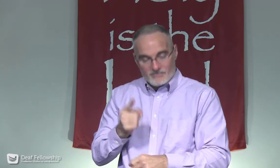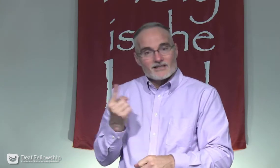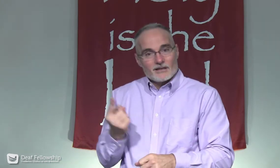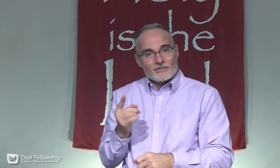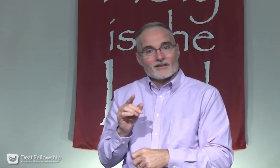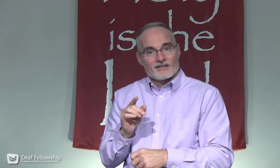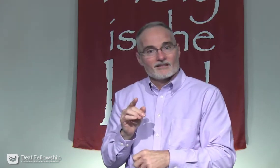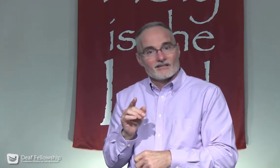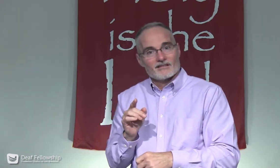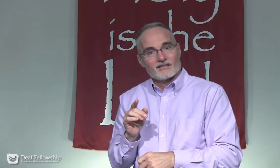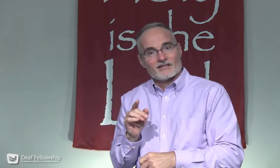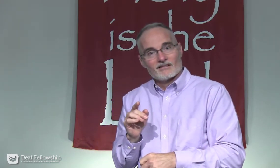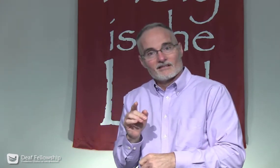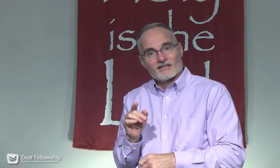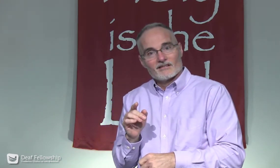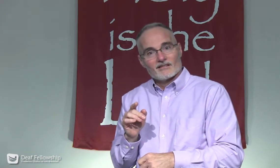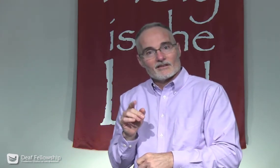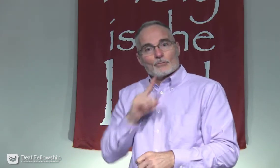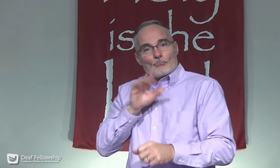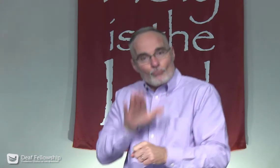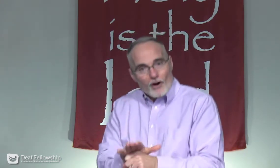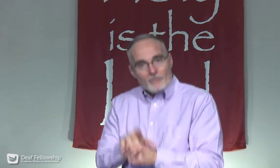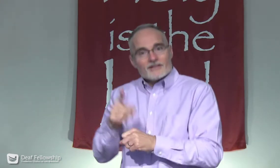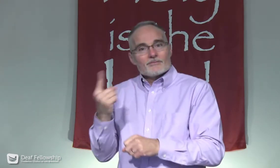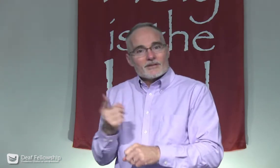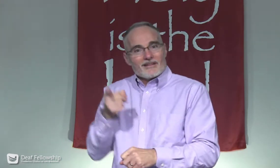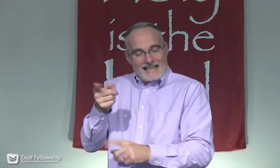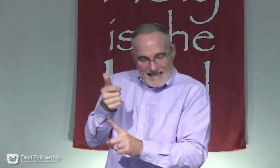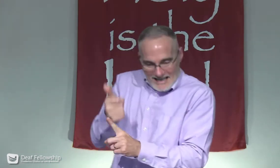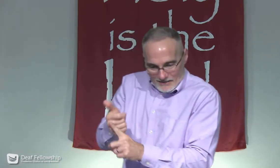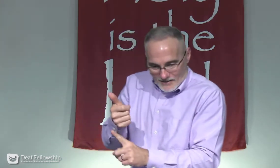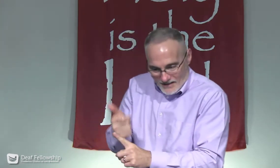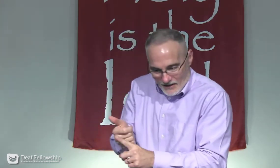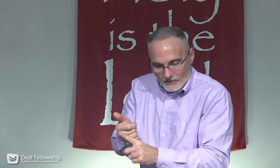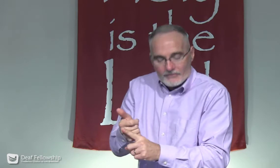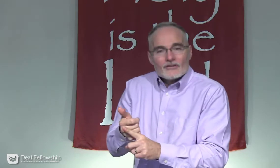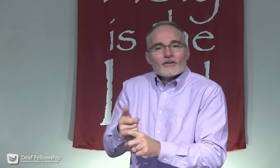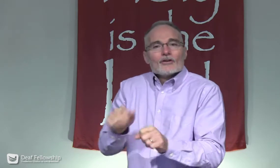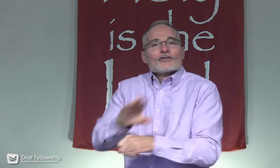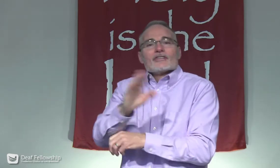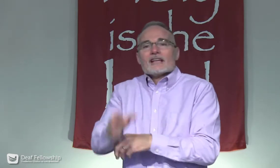Jesus promised. He promised this guy something. He promised